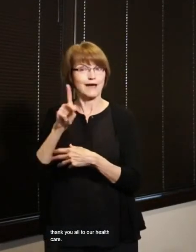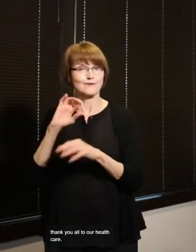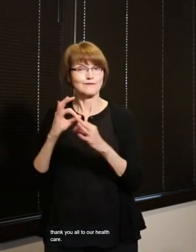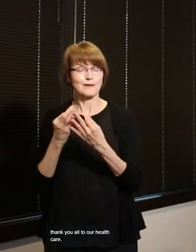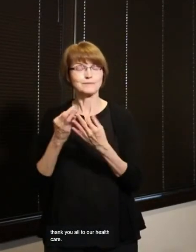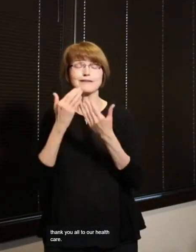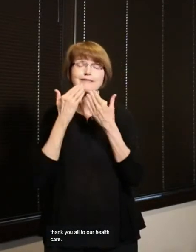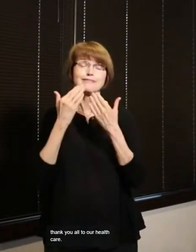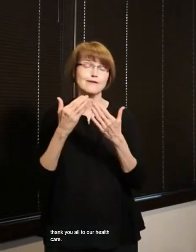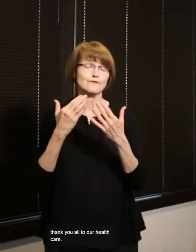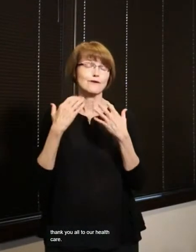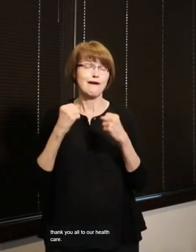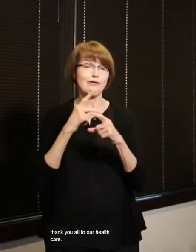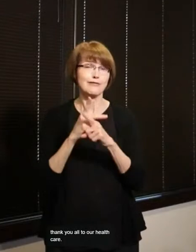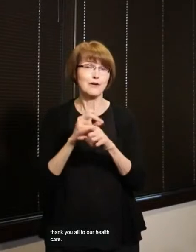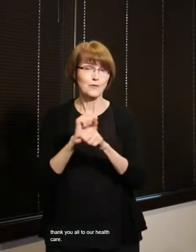workers.